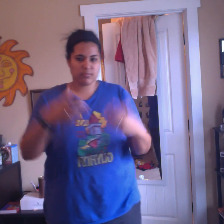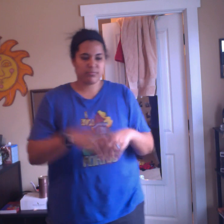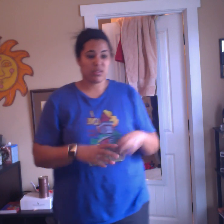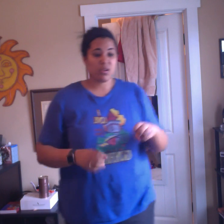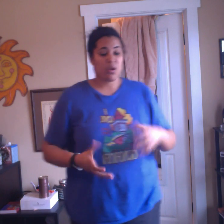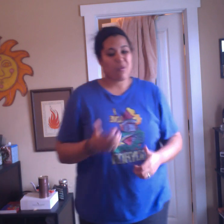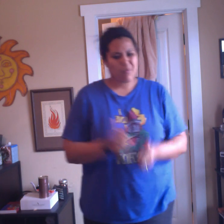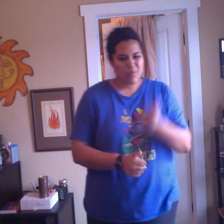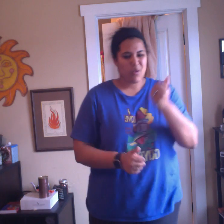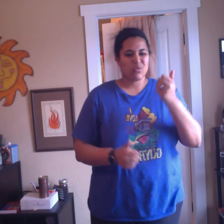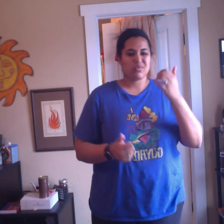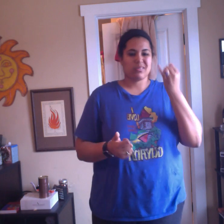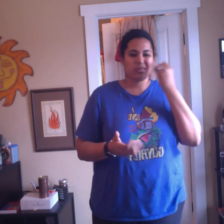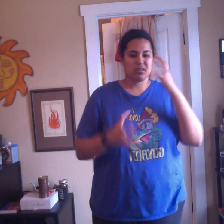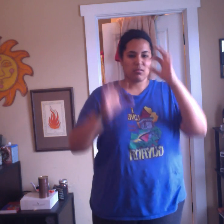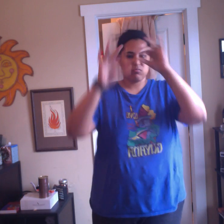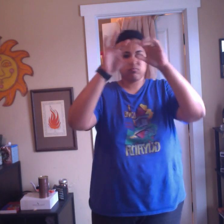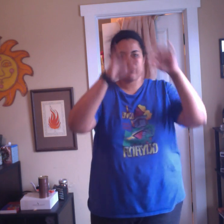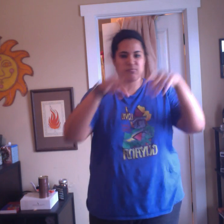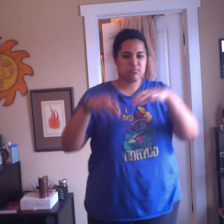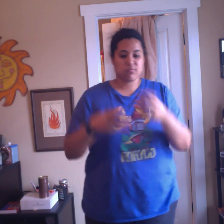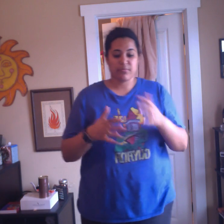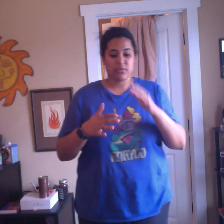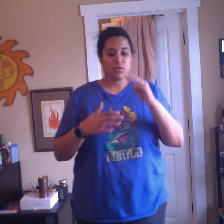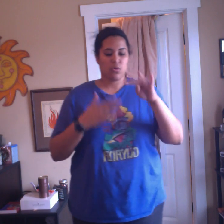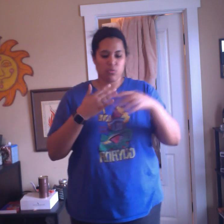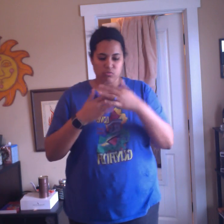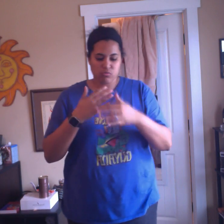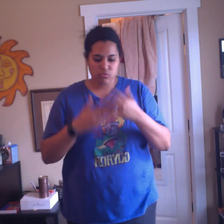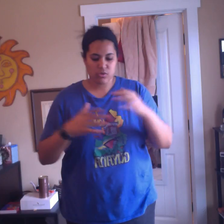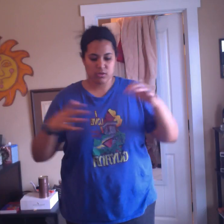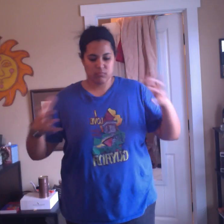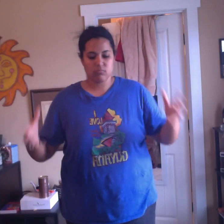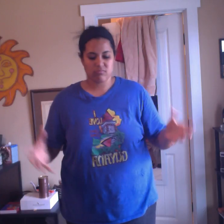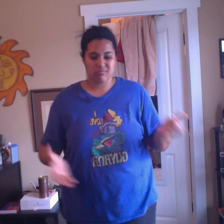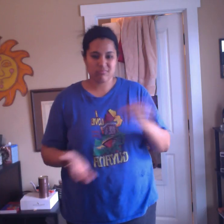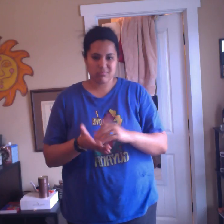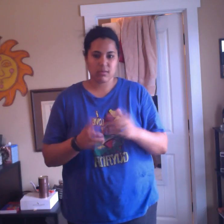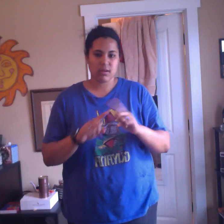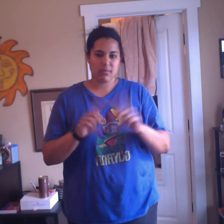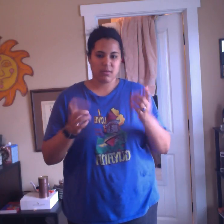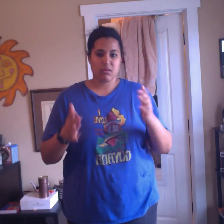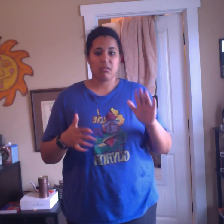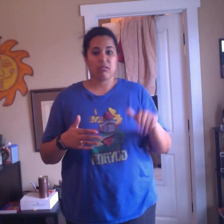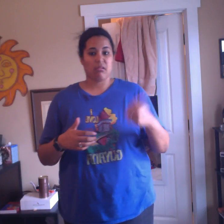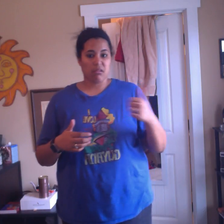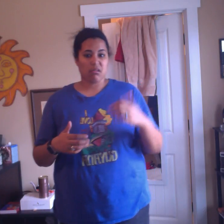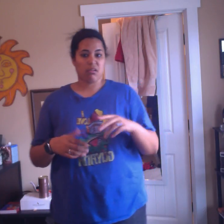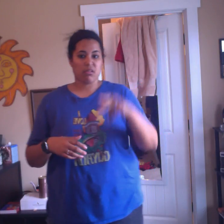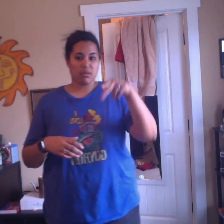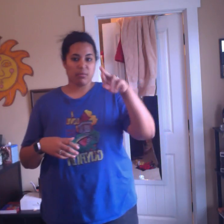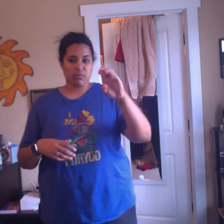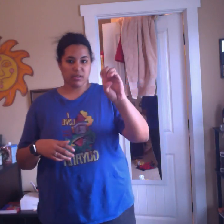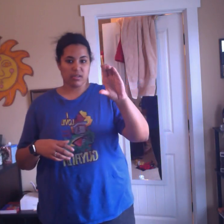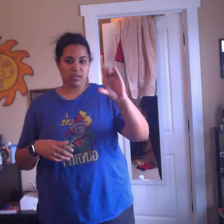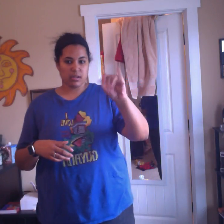cycle. Most that falls on land gets evaporated fairly quickly. However, there is a lot of precipitation left over that can go many different directions